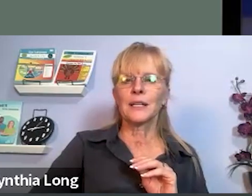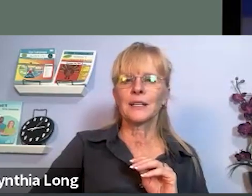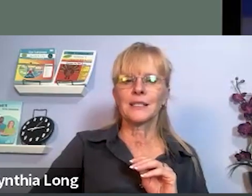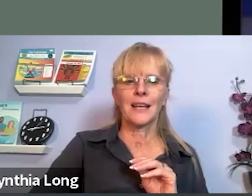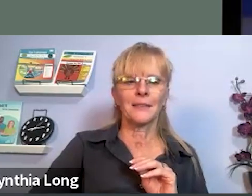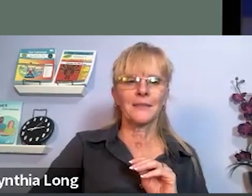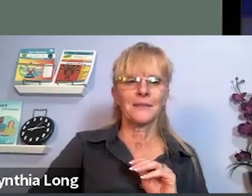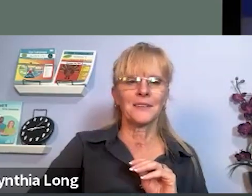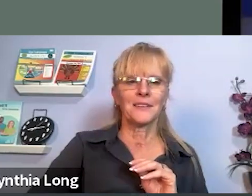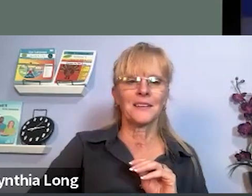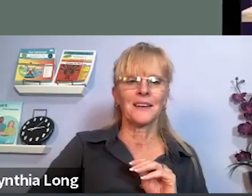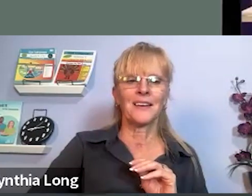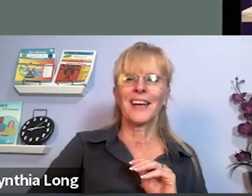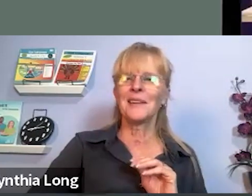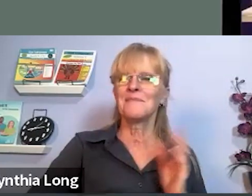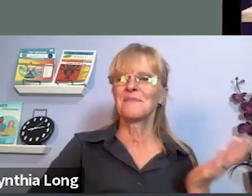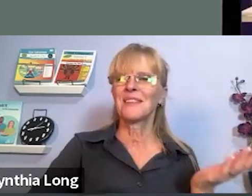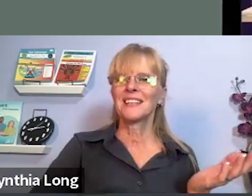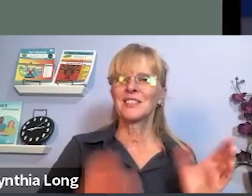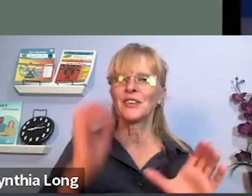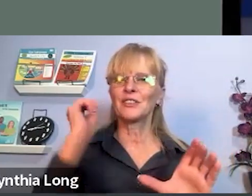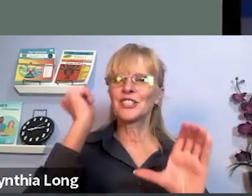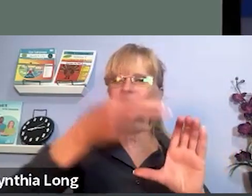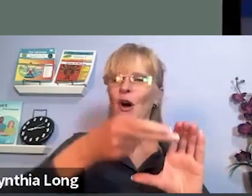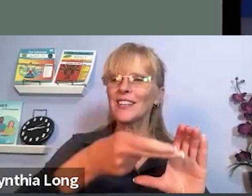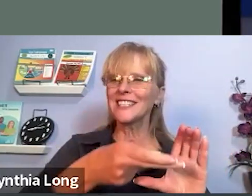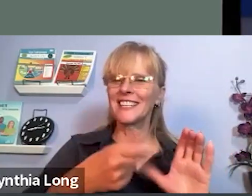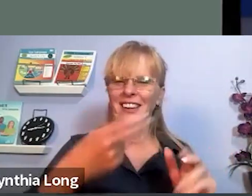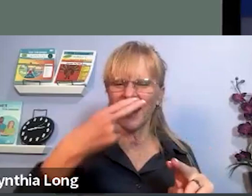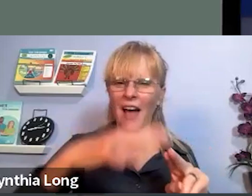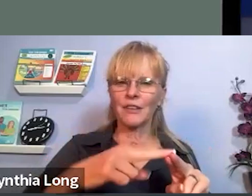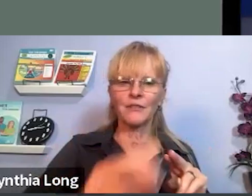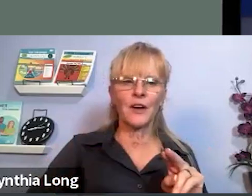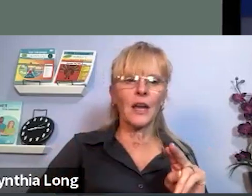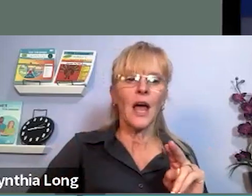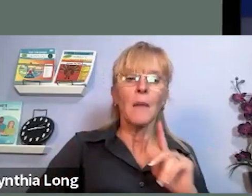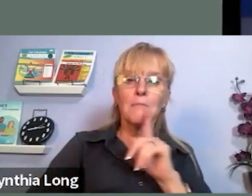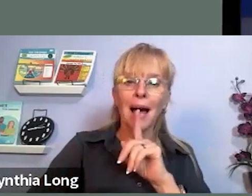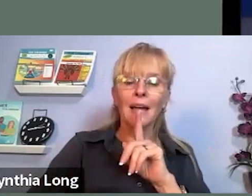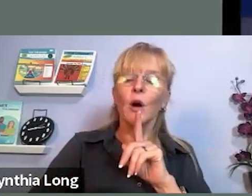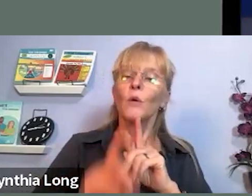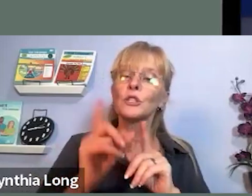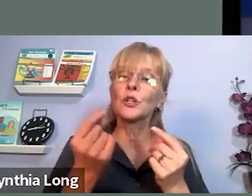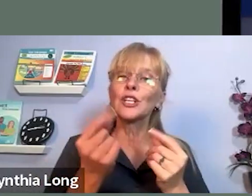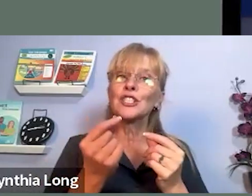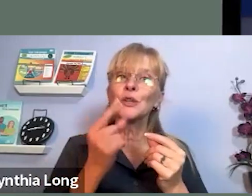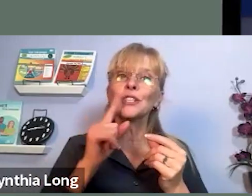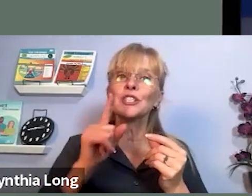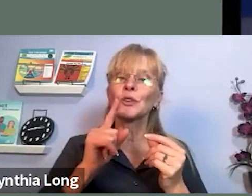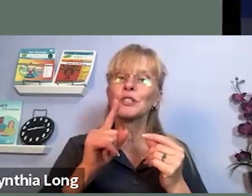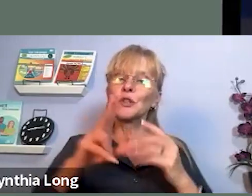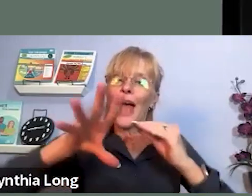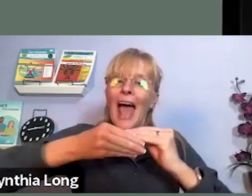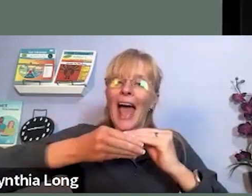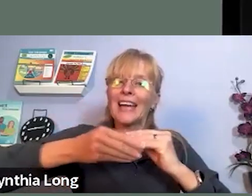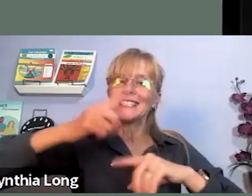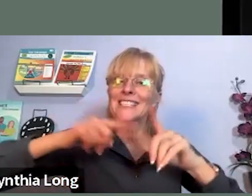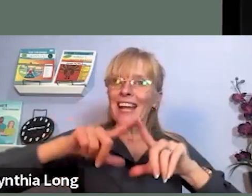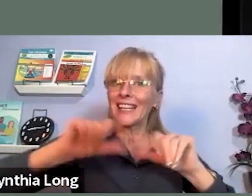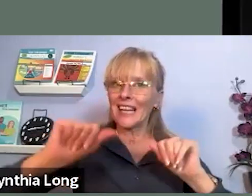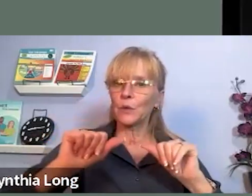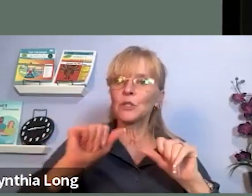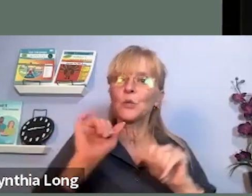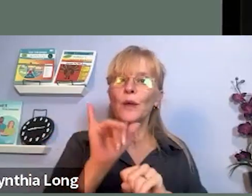This is what it looks like. Okay, so you're just tossing in there to having fun. But what you're going to do is you're going to